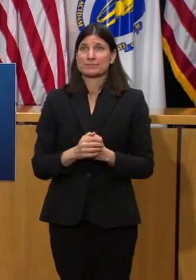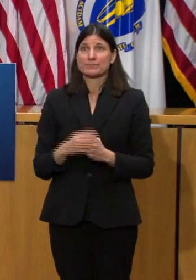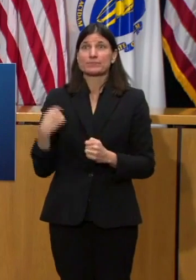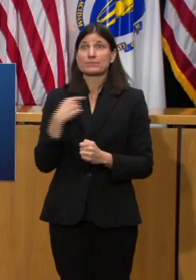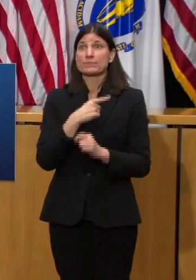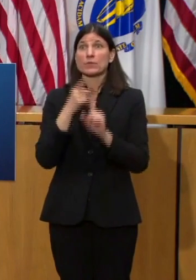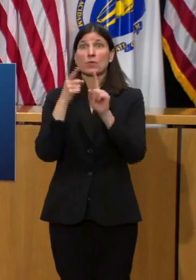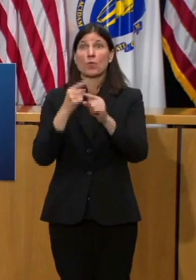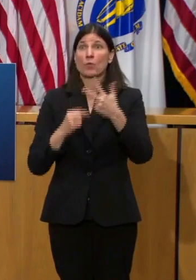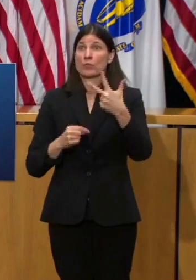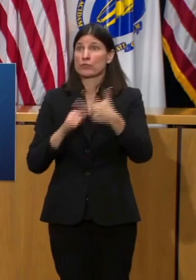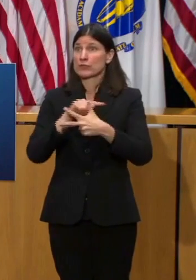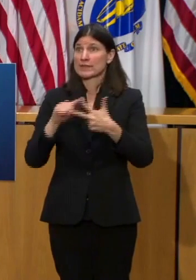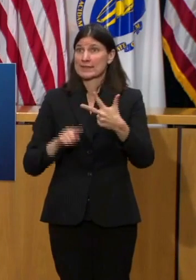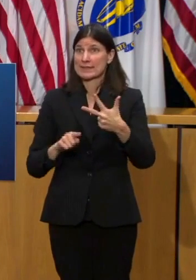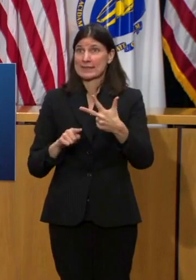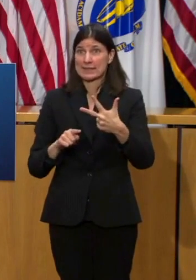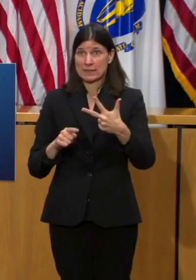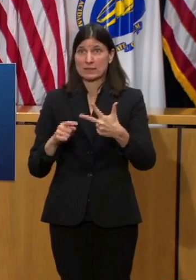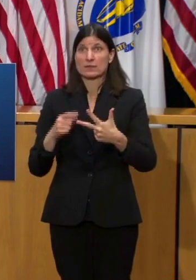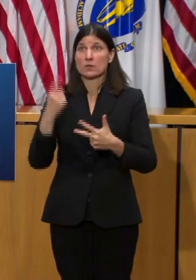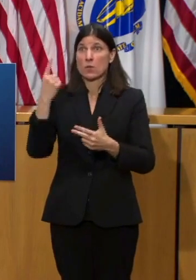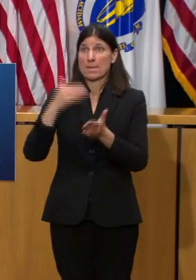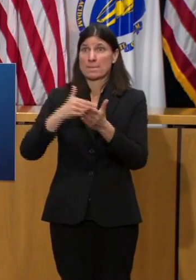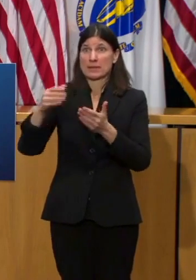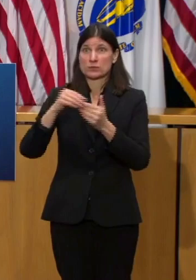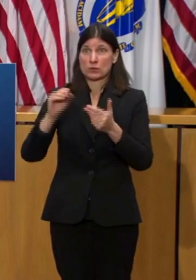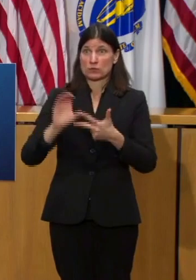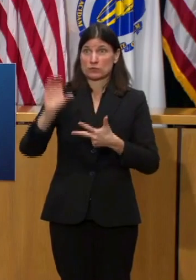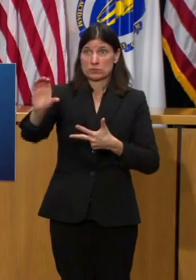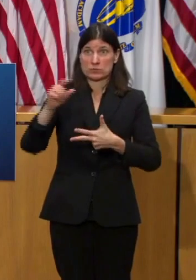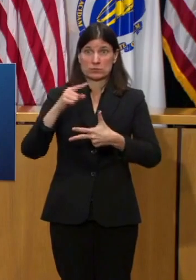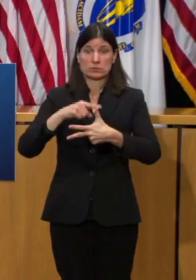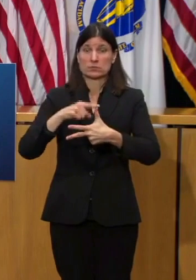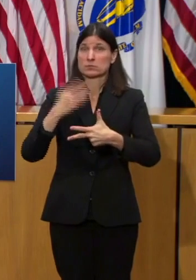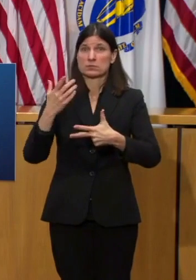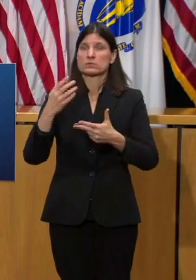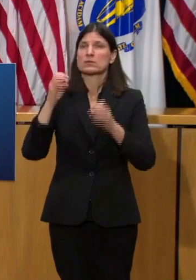among community engagement staff at the health centers. Second is